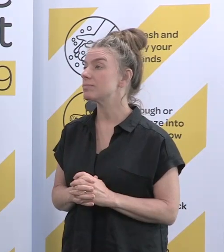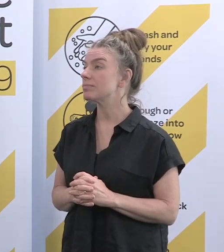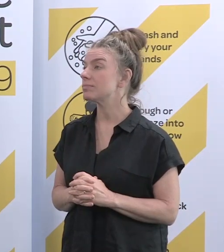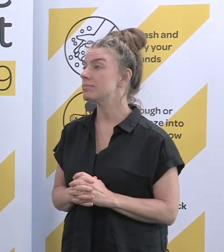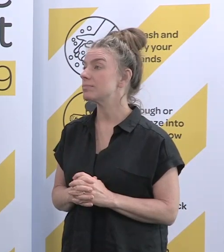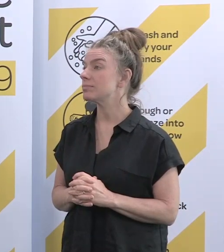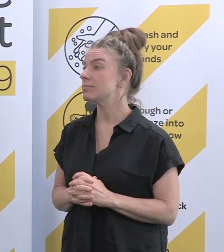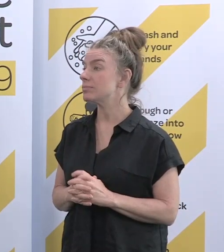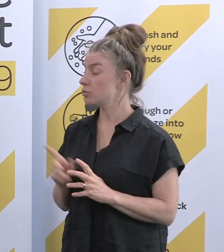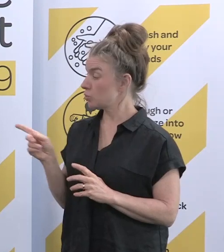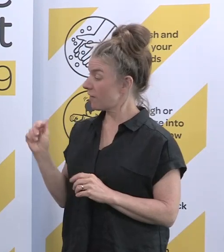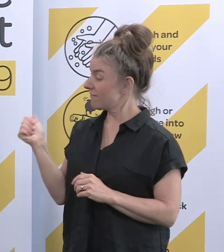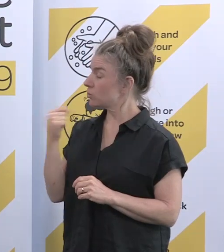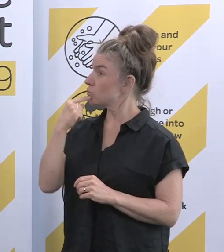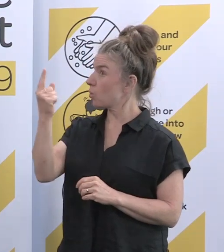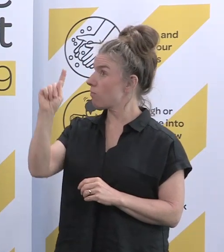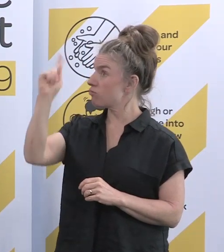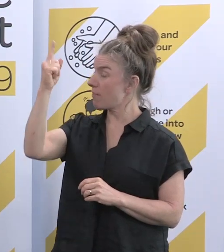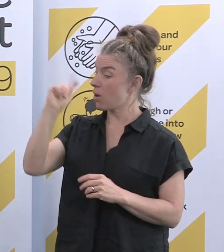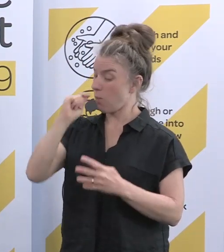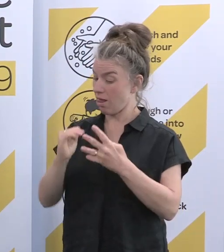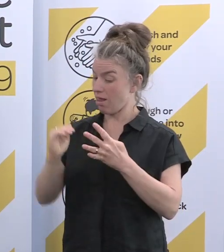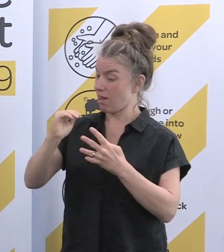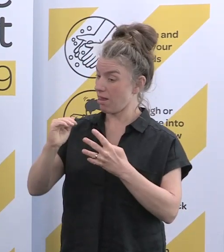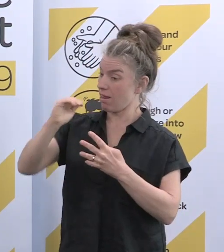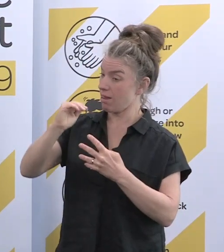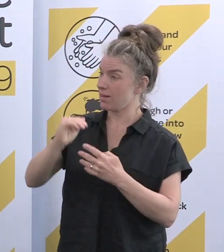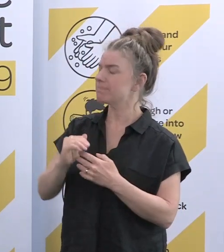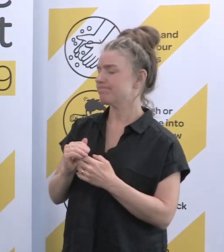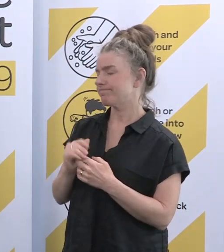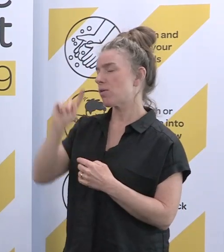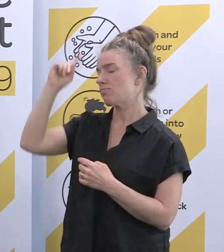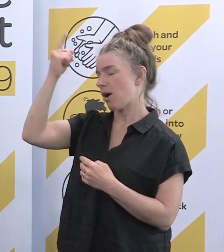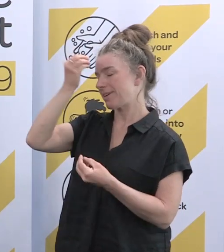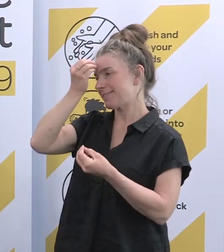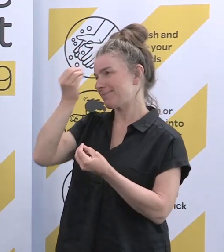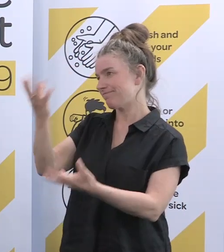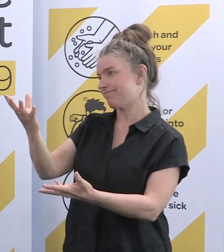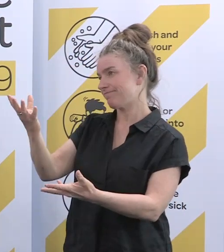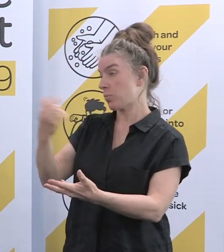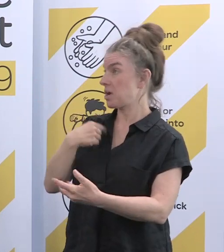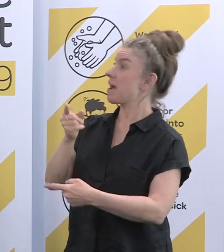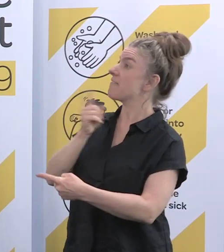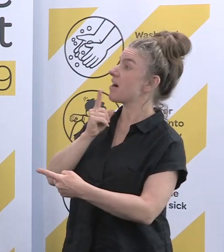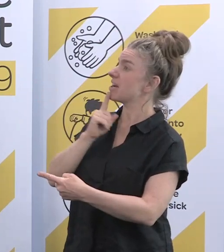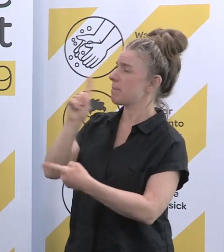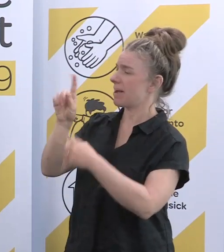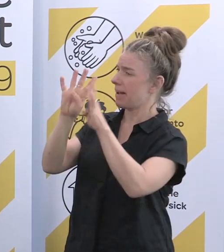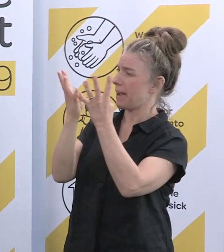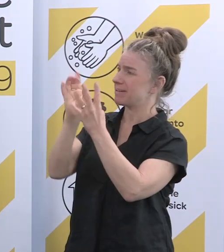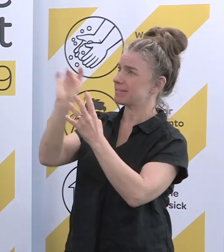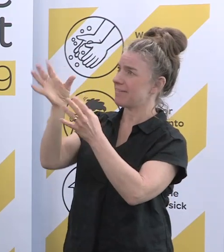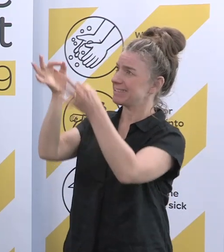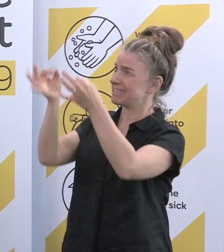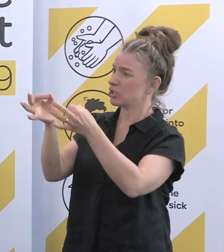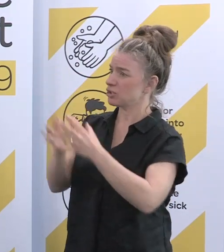the Prime Minister to lift the alert level? Prime Minister will let you know, because it's a Cabinet decision. Even if we advise something, of course Cabinet has to discuss and make a decision. You can't